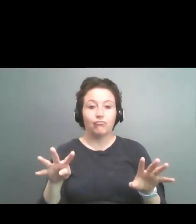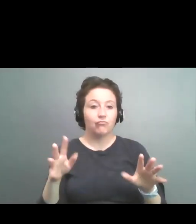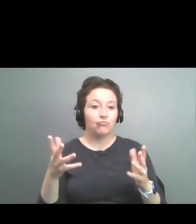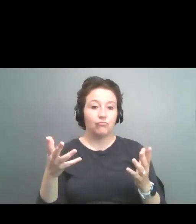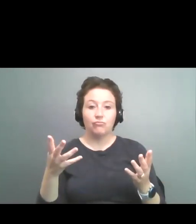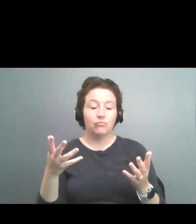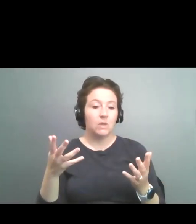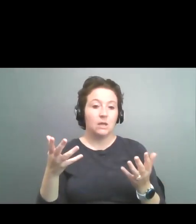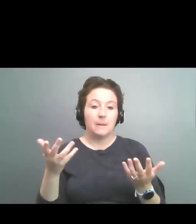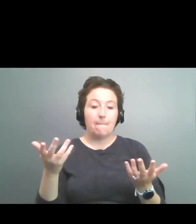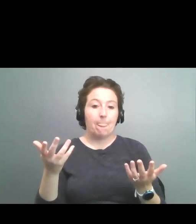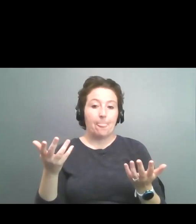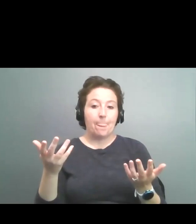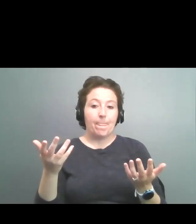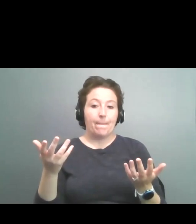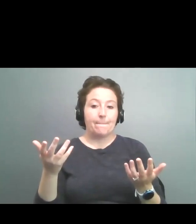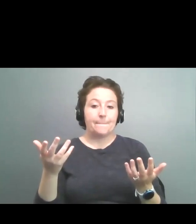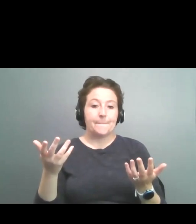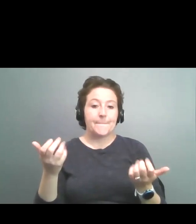are going to come down the pike